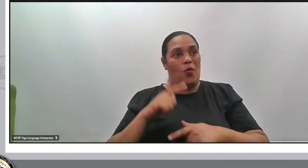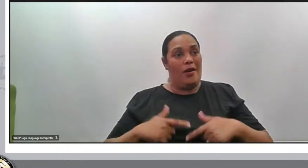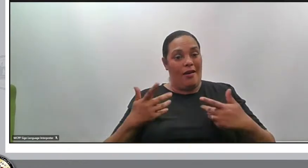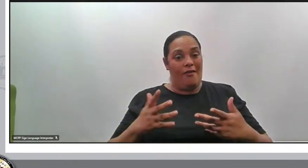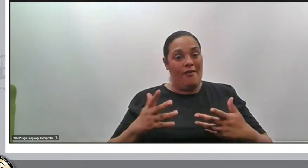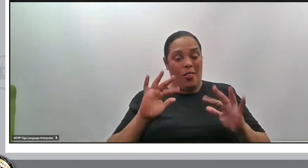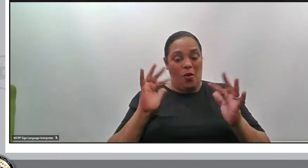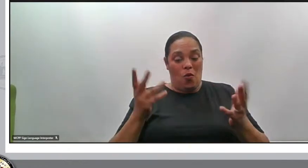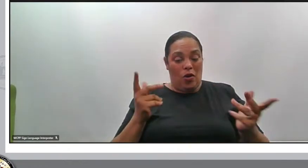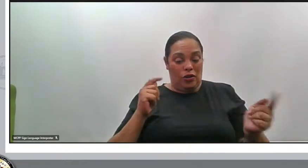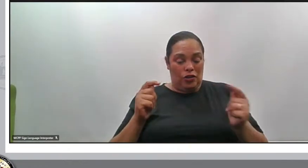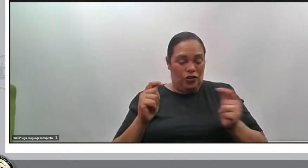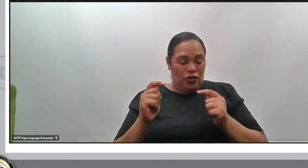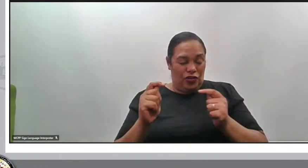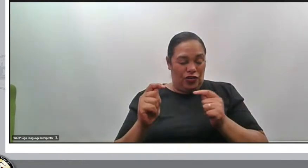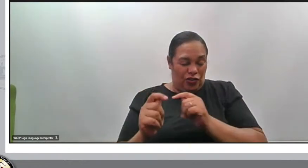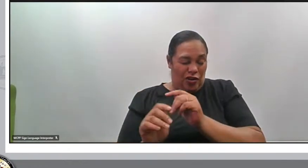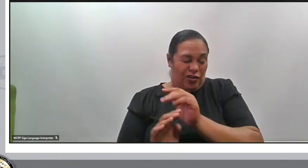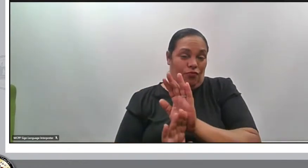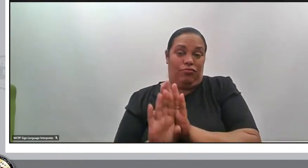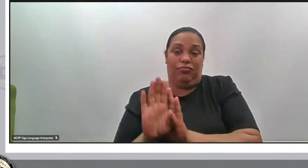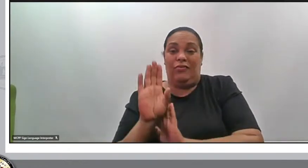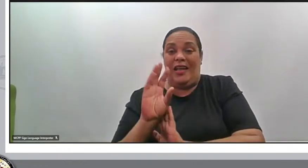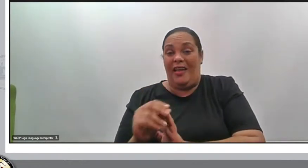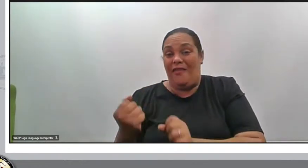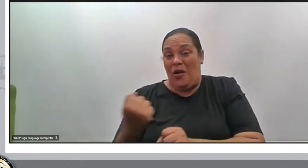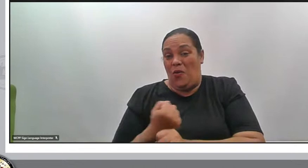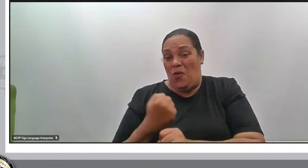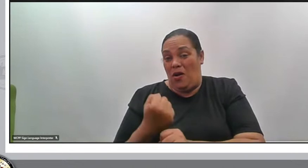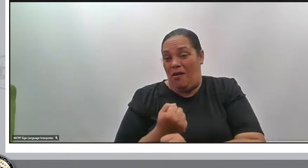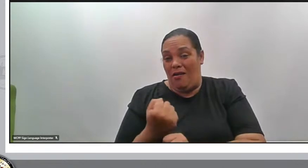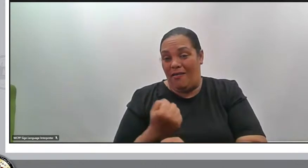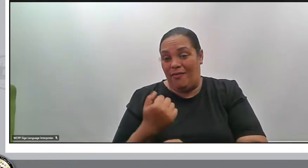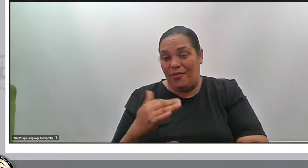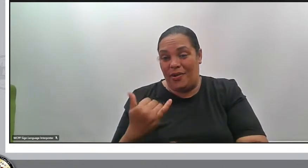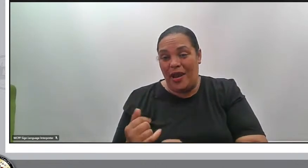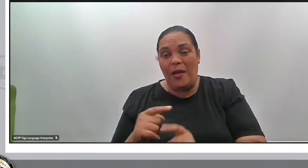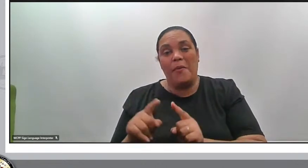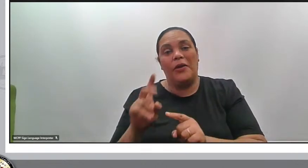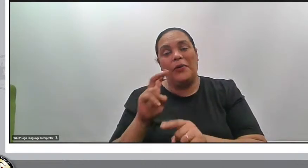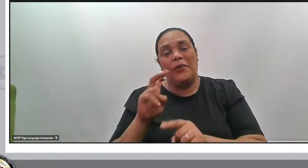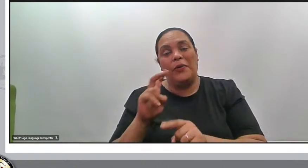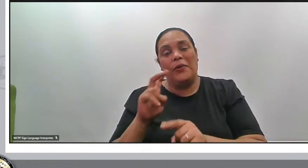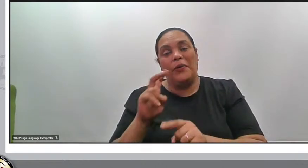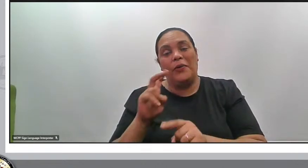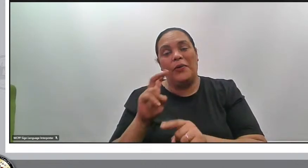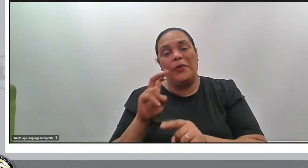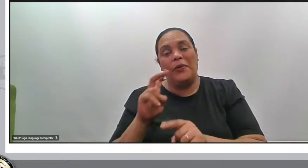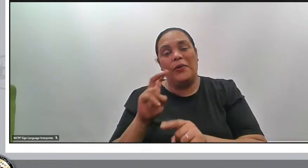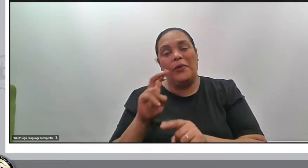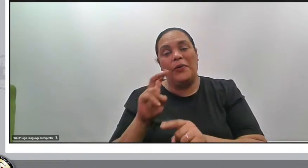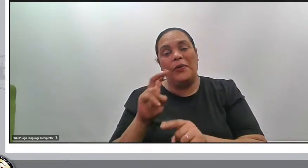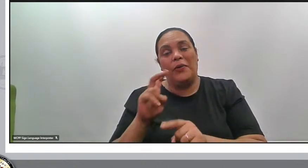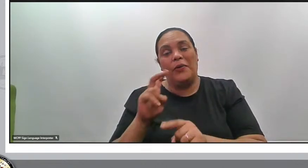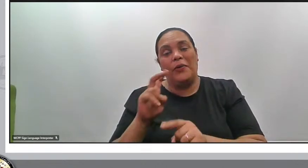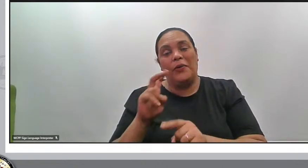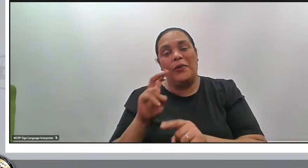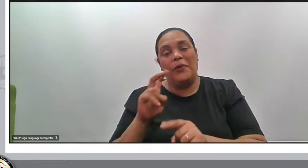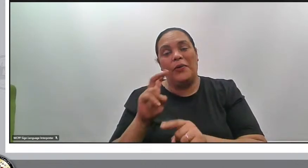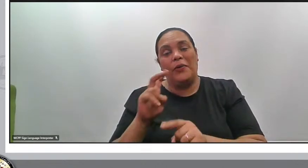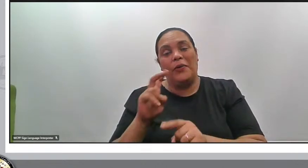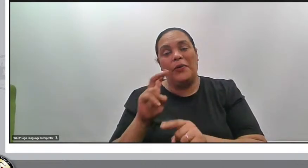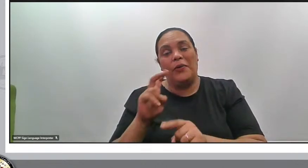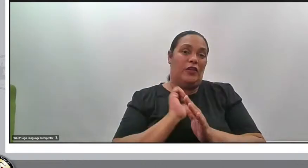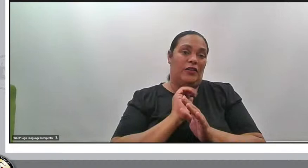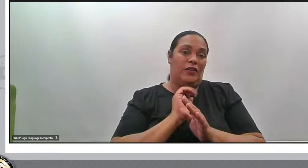evolving organisation and an evolving world of work, and so we need to ensure that the staff, all employees,